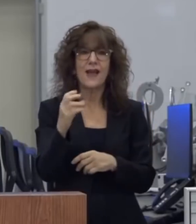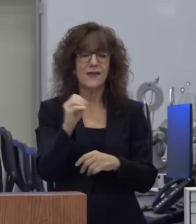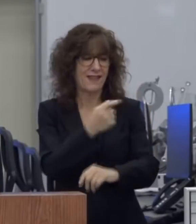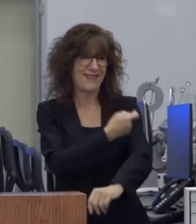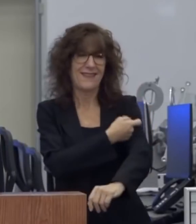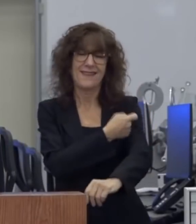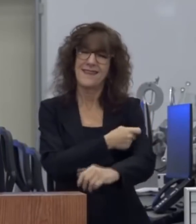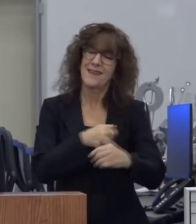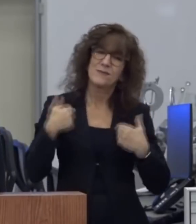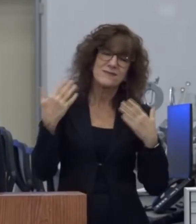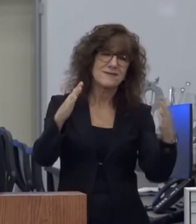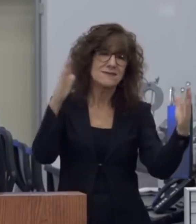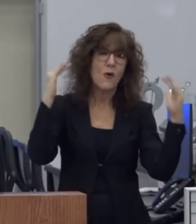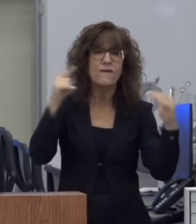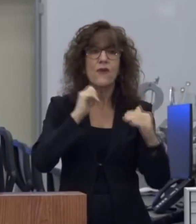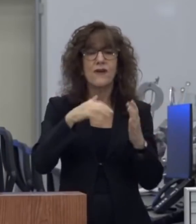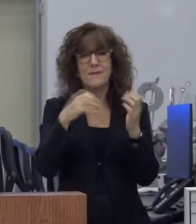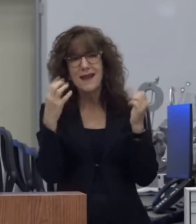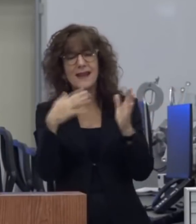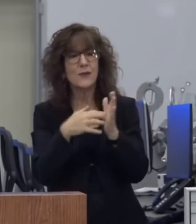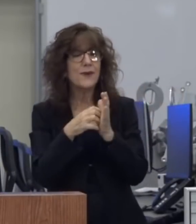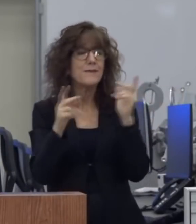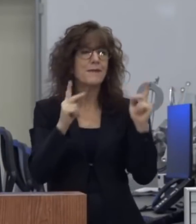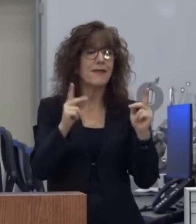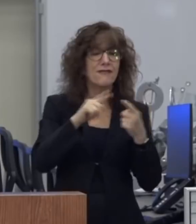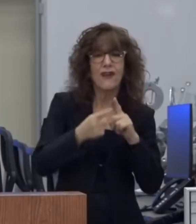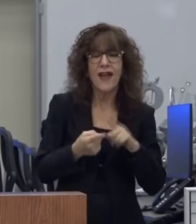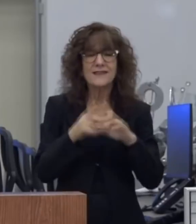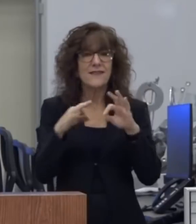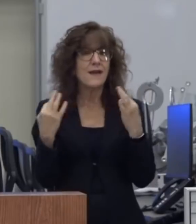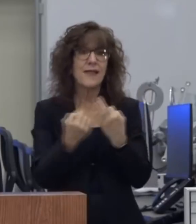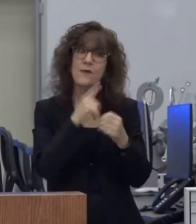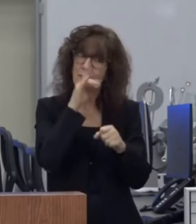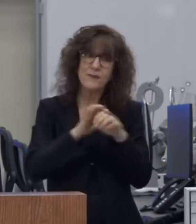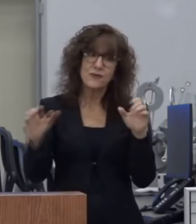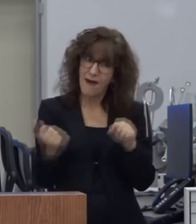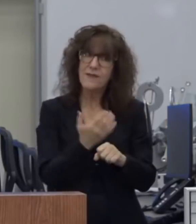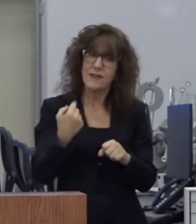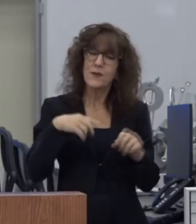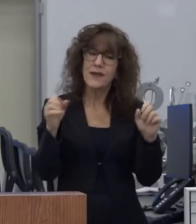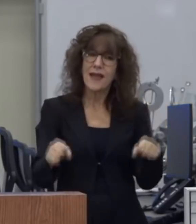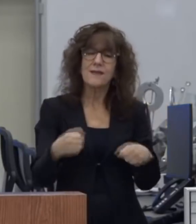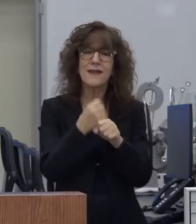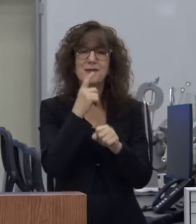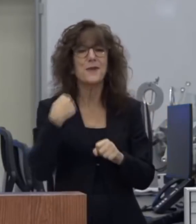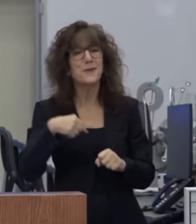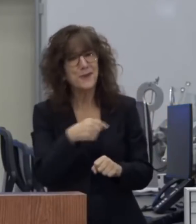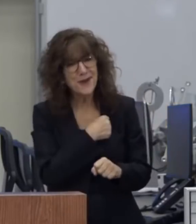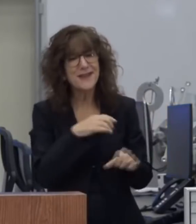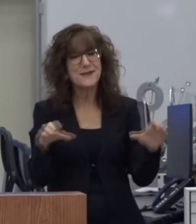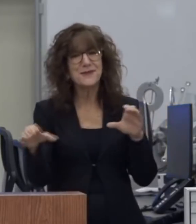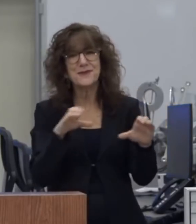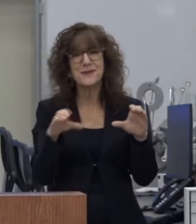for thousands of vulnerable residents, for their friends, and for their loved ones, and we promise to do everything we can to make sure we deliver